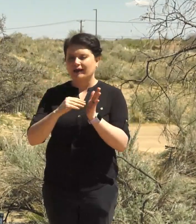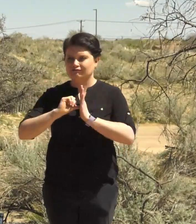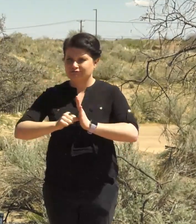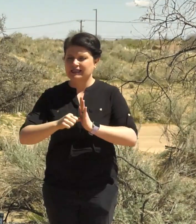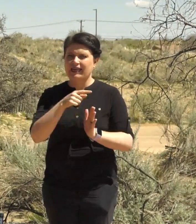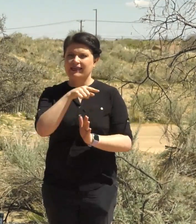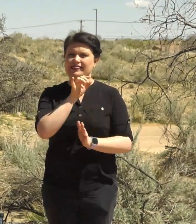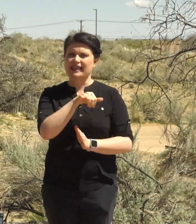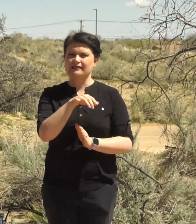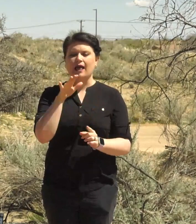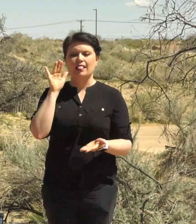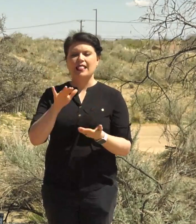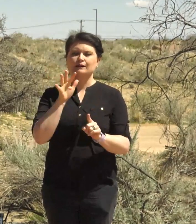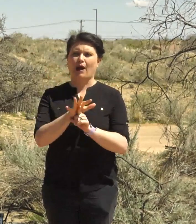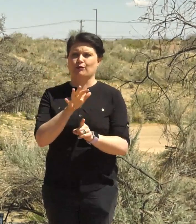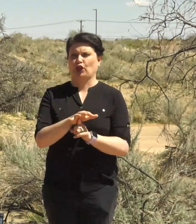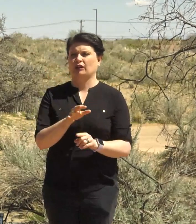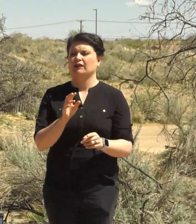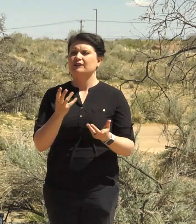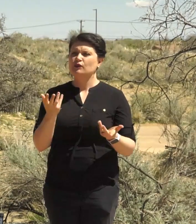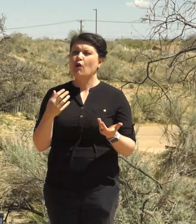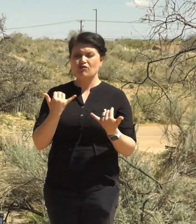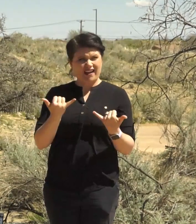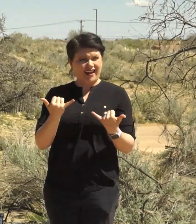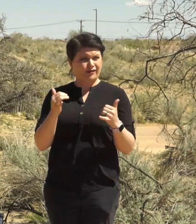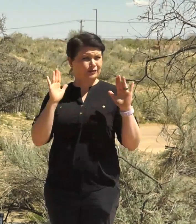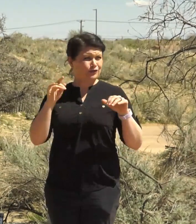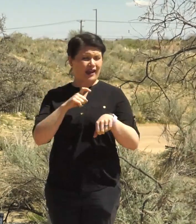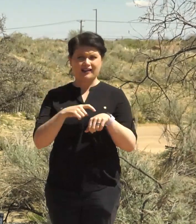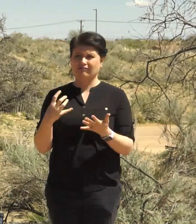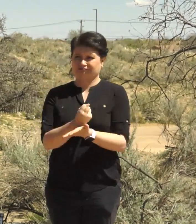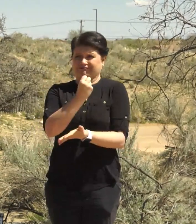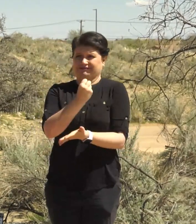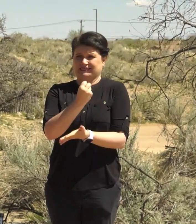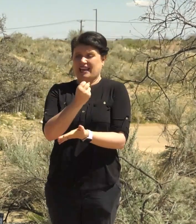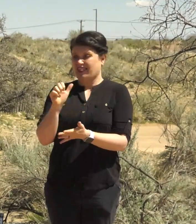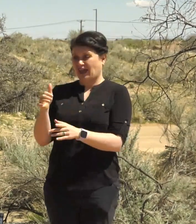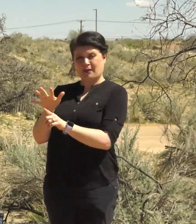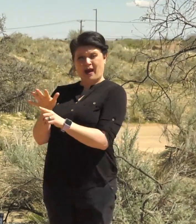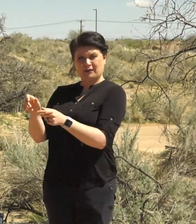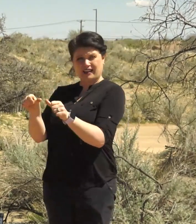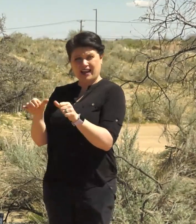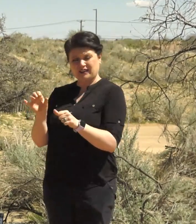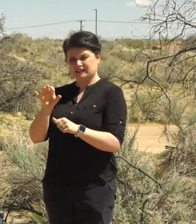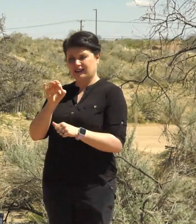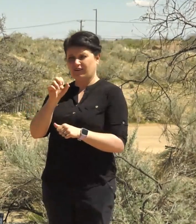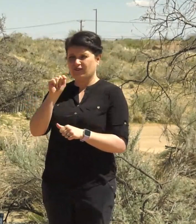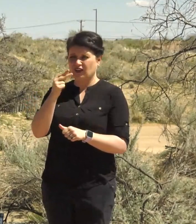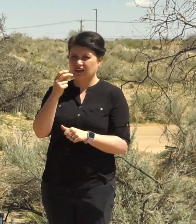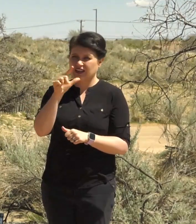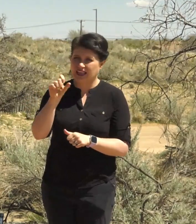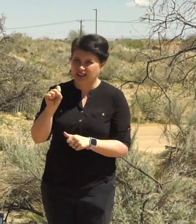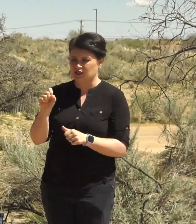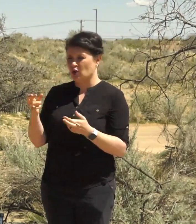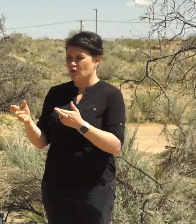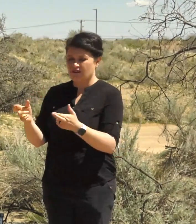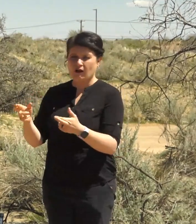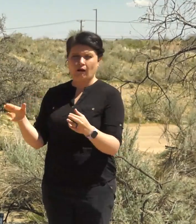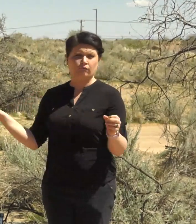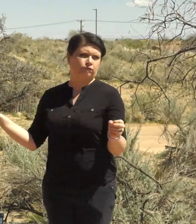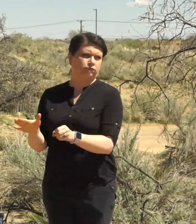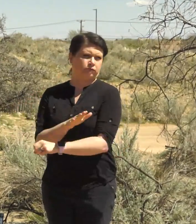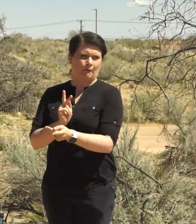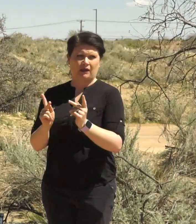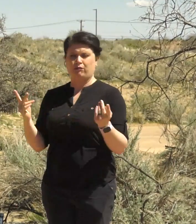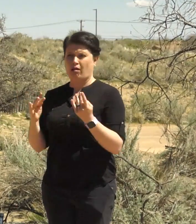areas, which, again, right now it's a great time to use them because our more popular areas in the foothills are just jam-packed, as I think everyone knows.